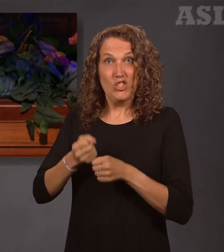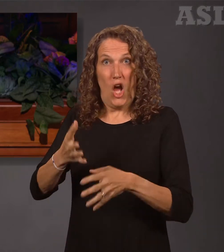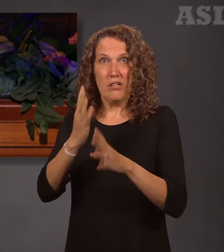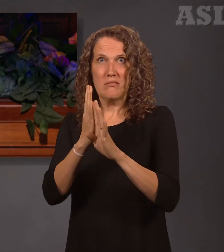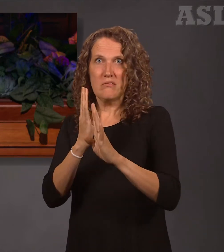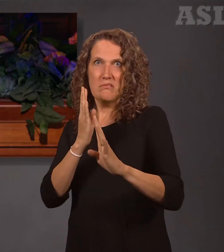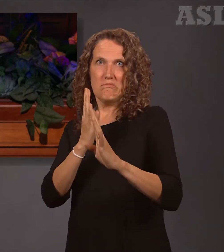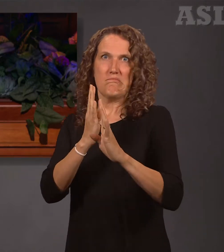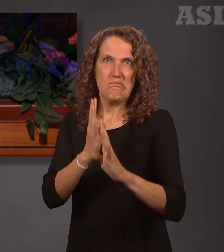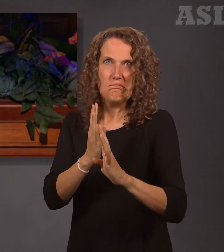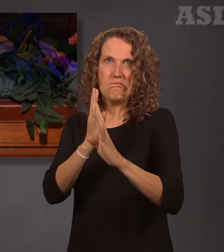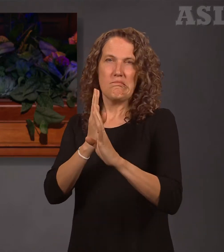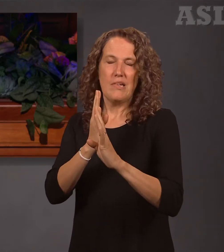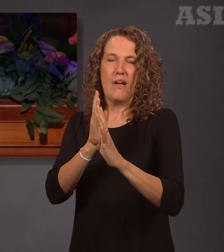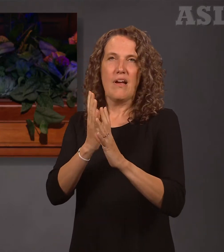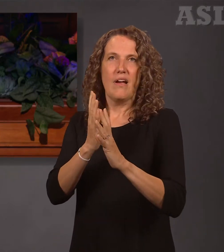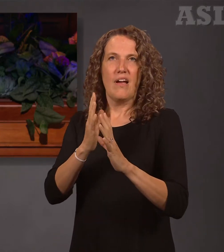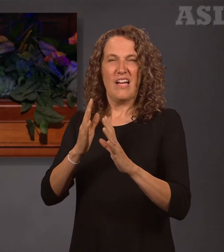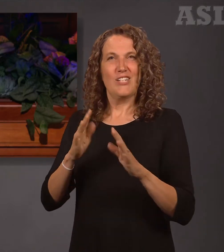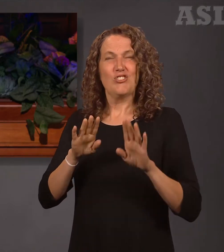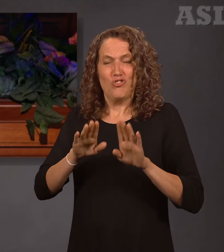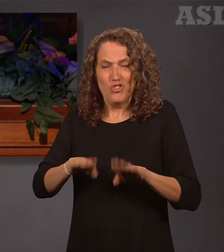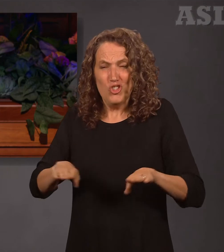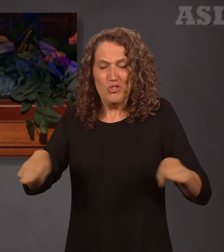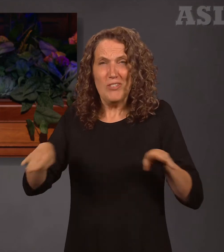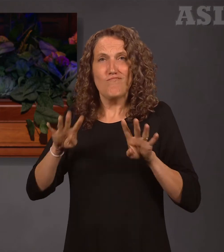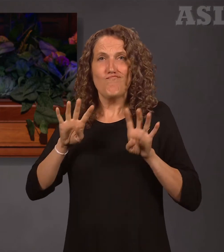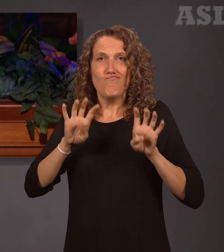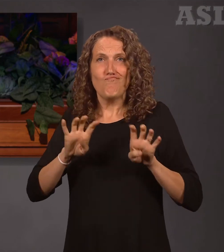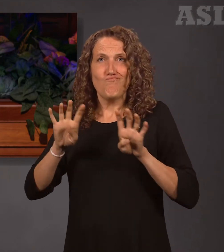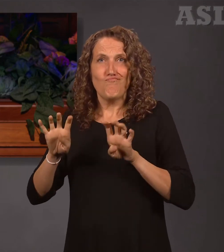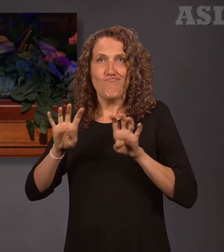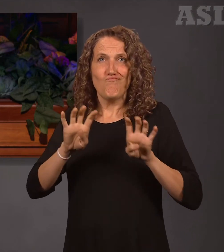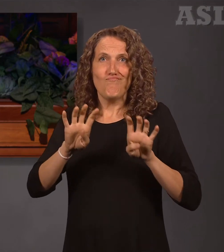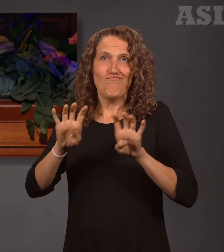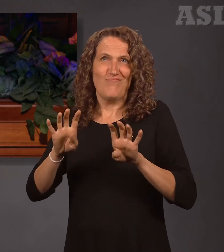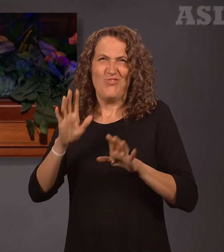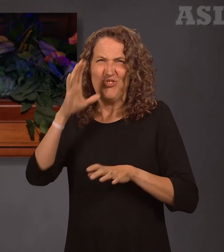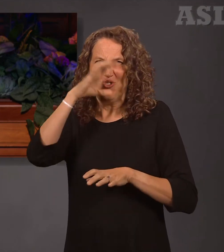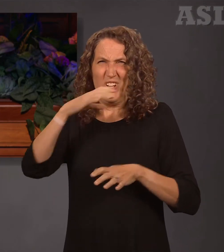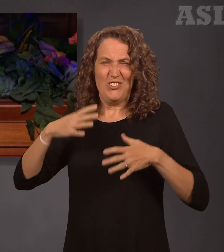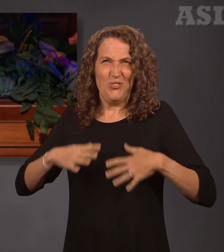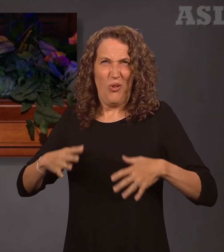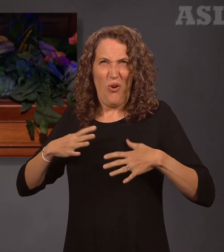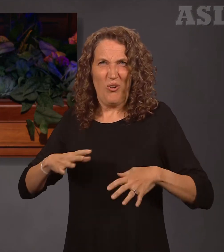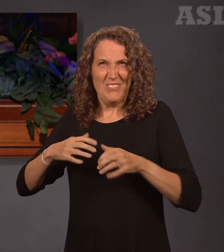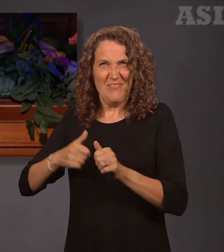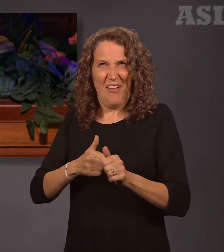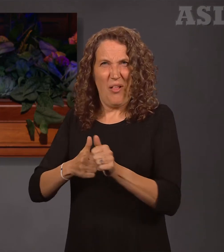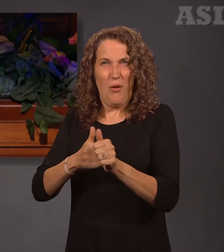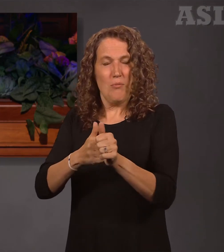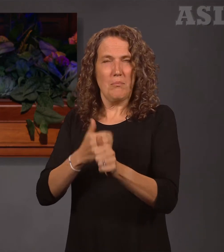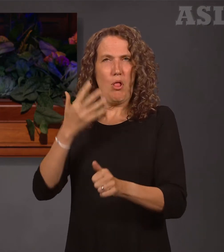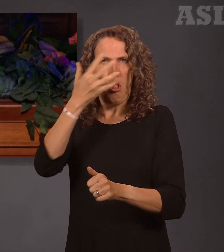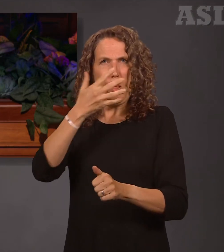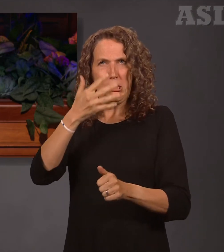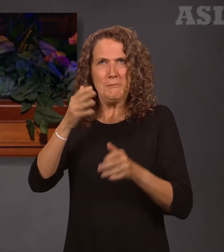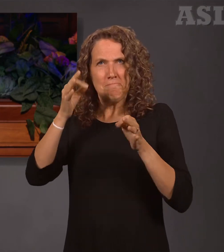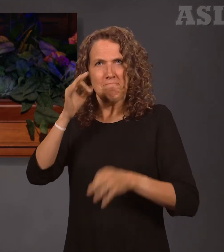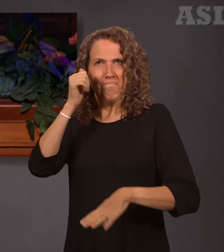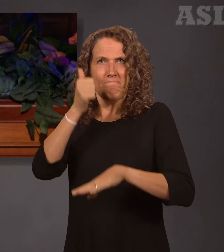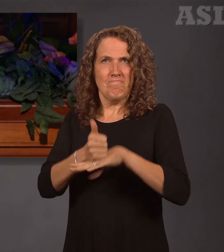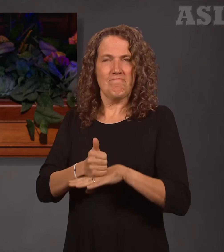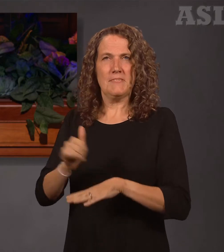procession little children trudged alongside in their strange foreign dress looking as determined as their